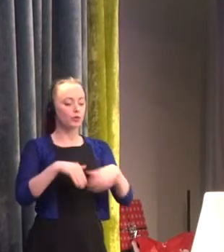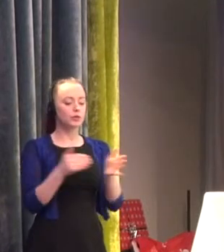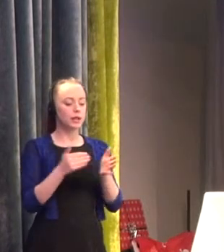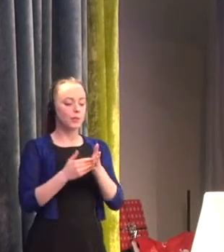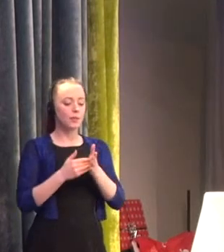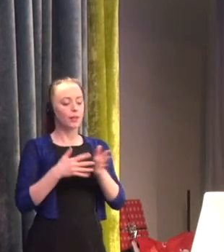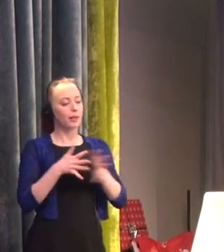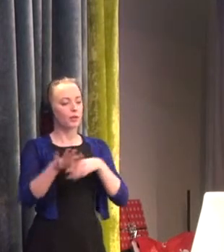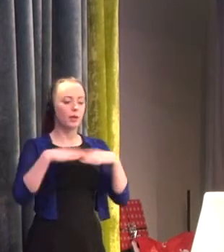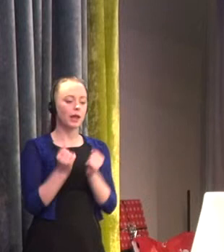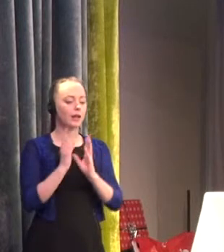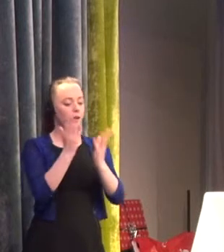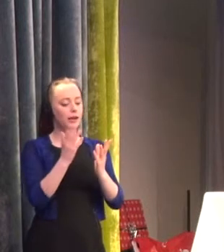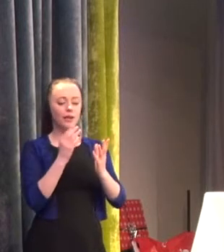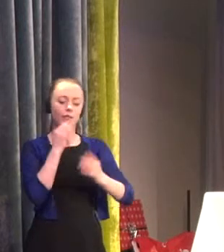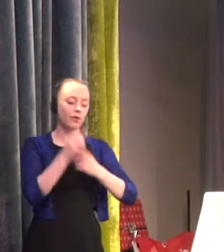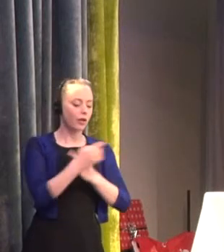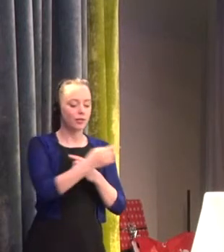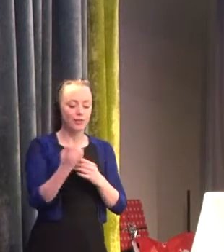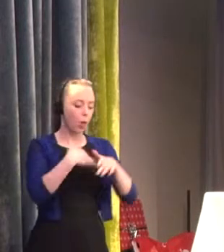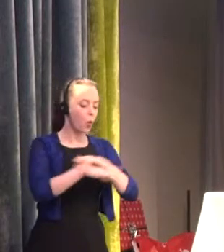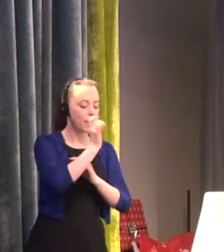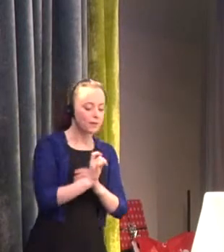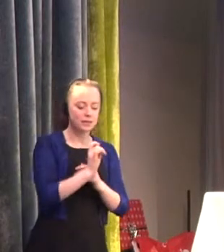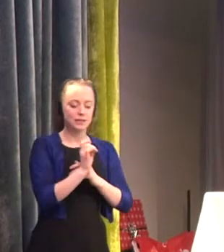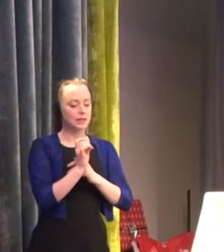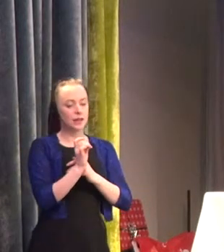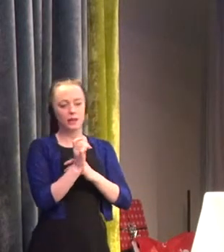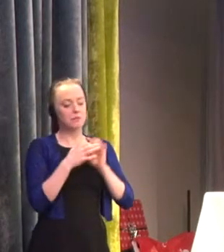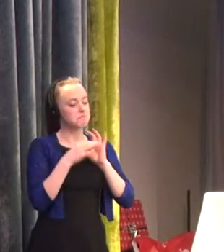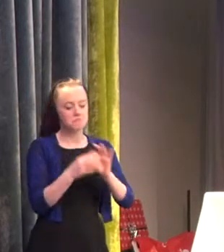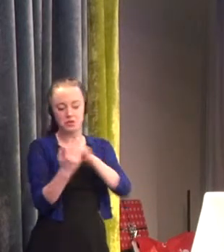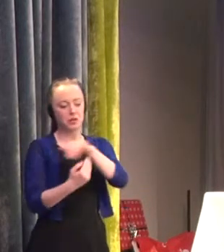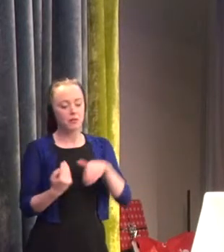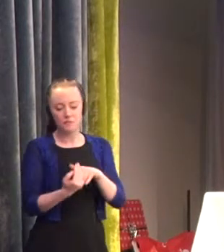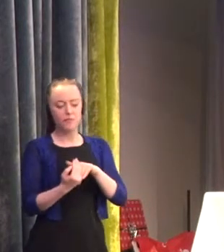did not belong in society, ought to yield the way to other people,